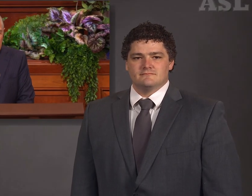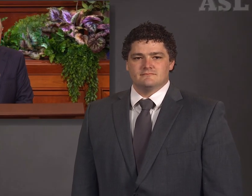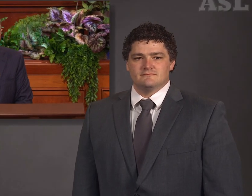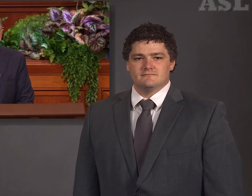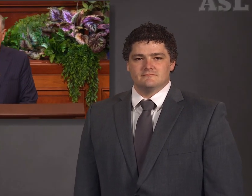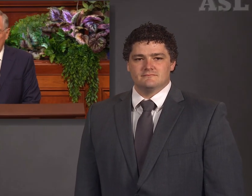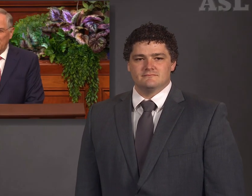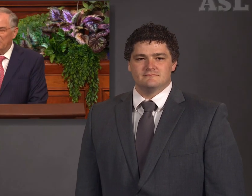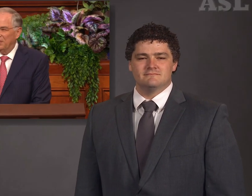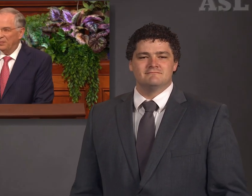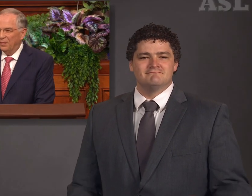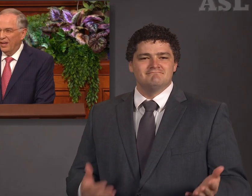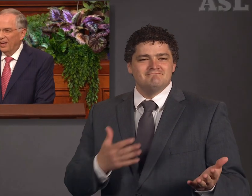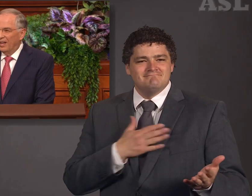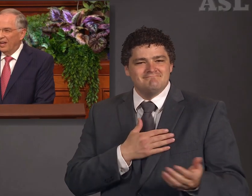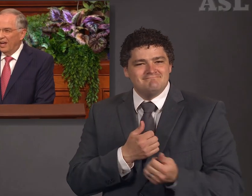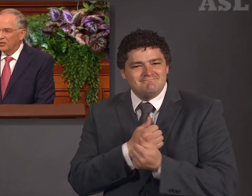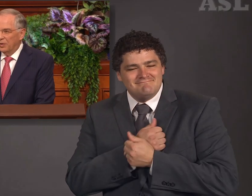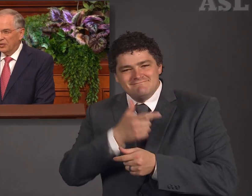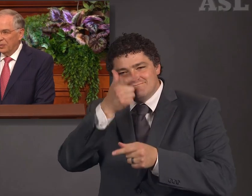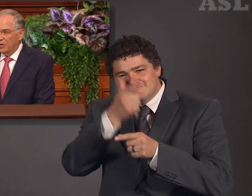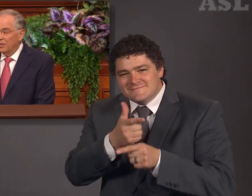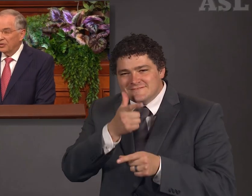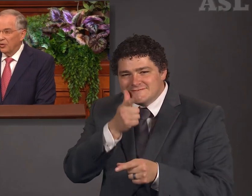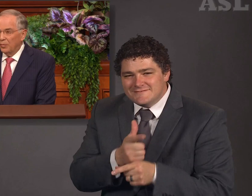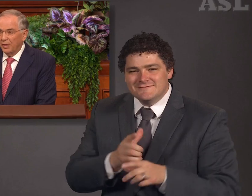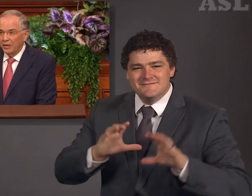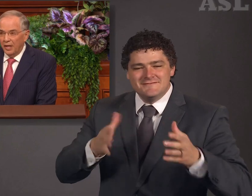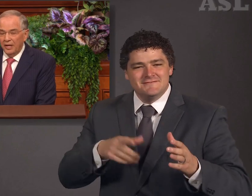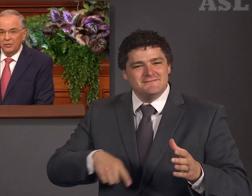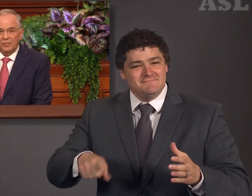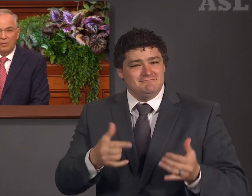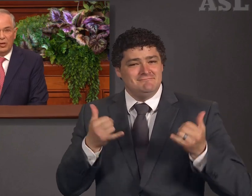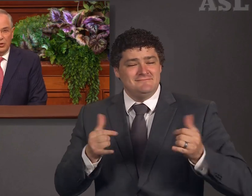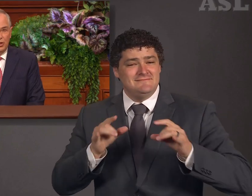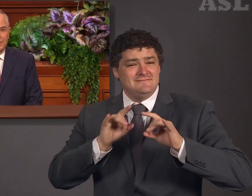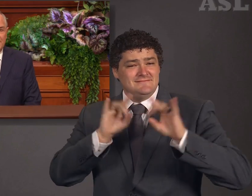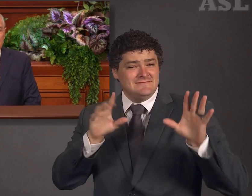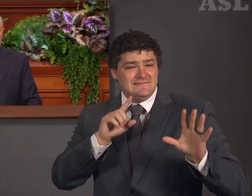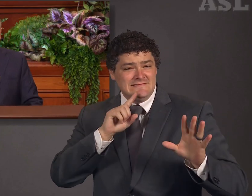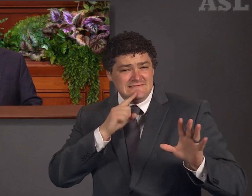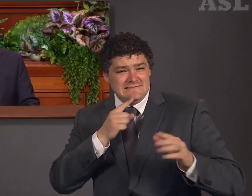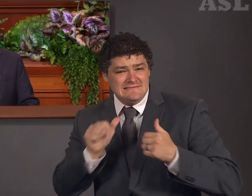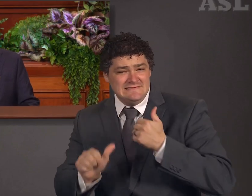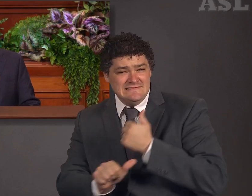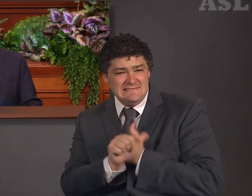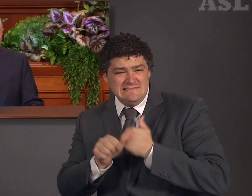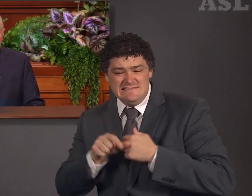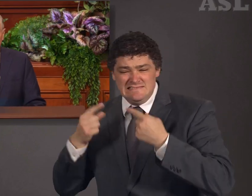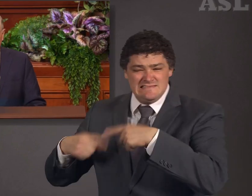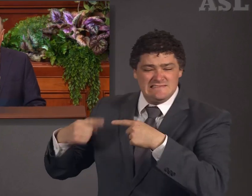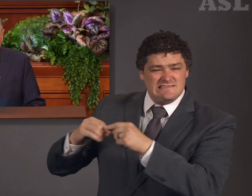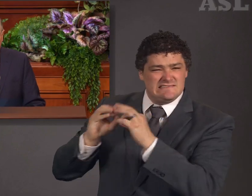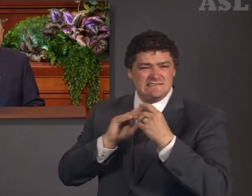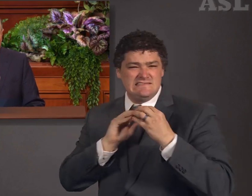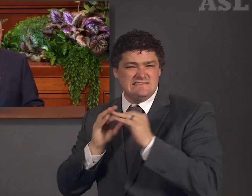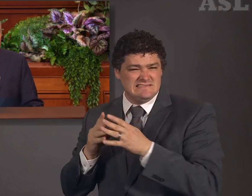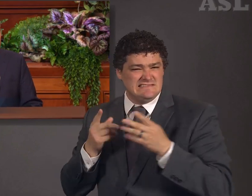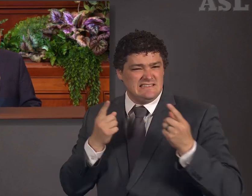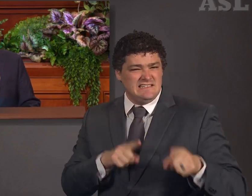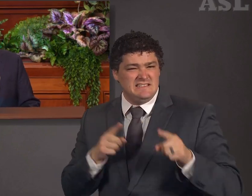My dear brothers and sisters, as we experience sobering days of commotion, contention, and for